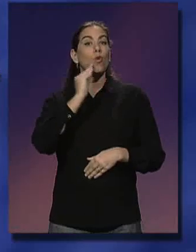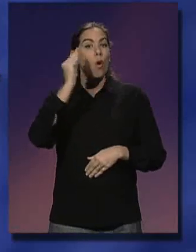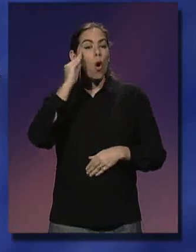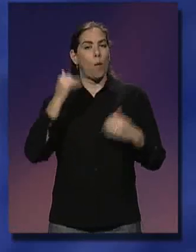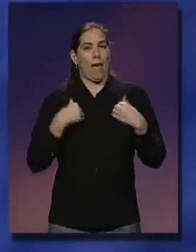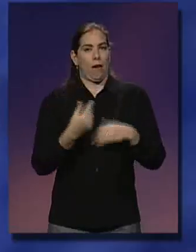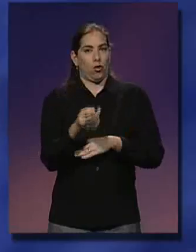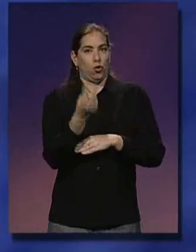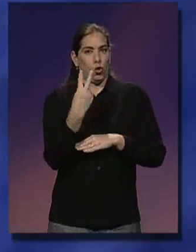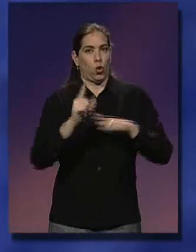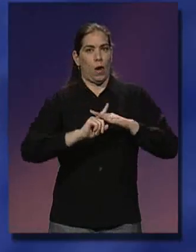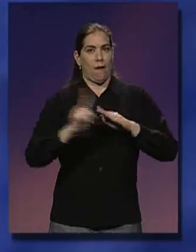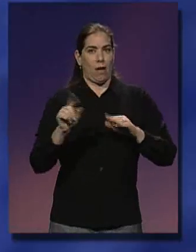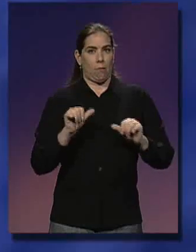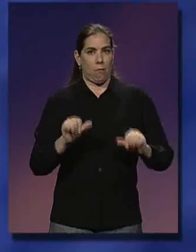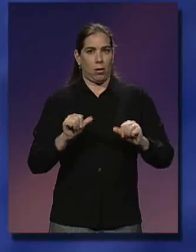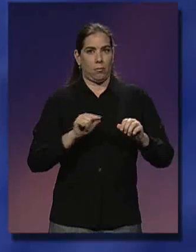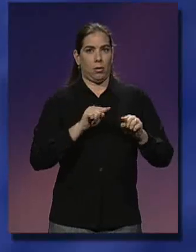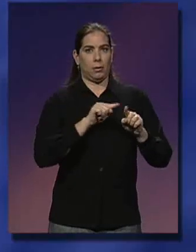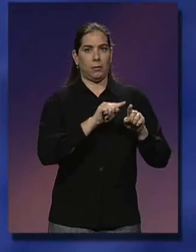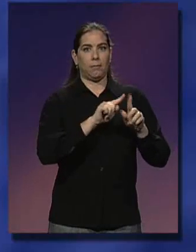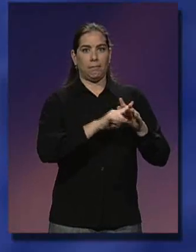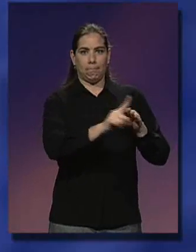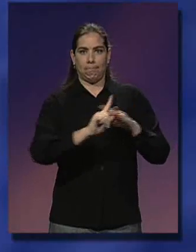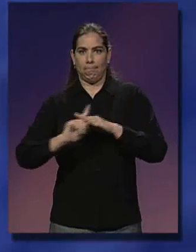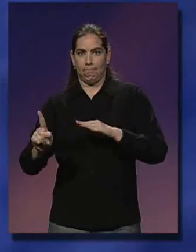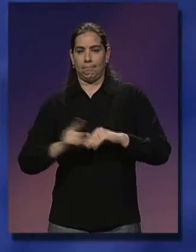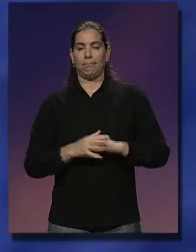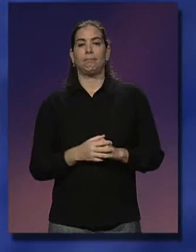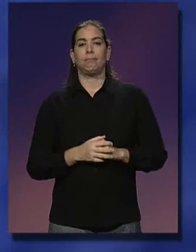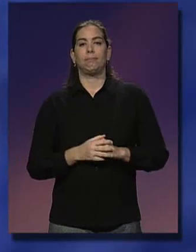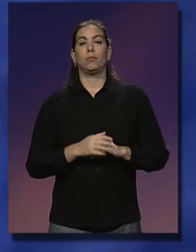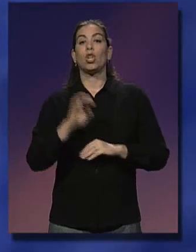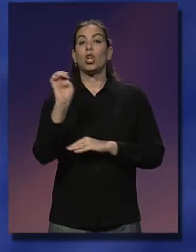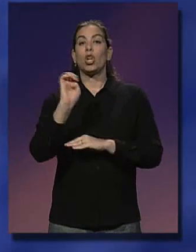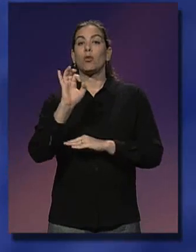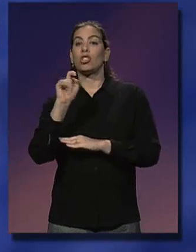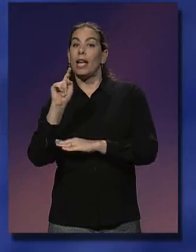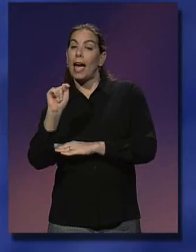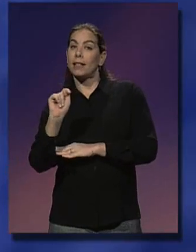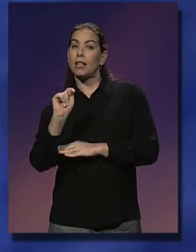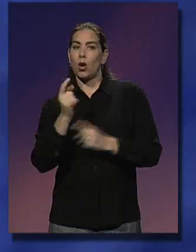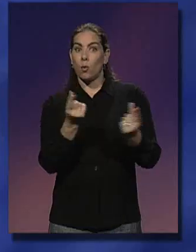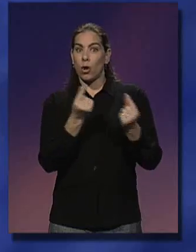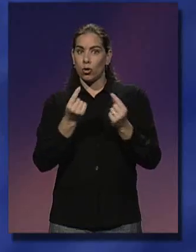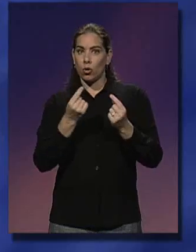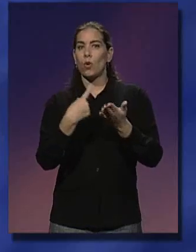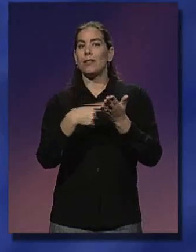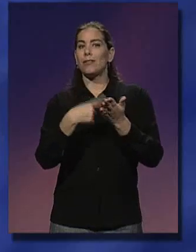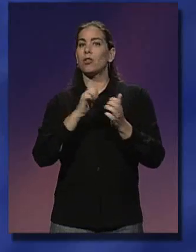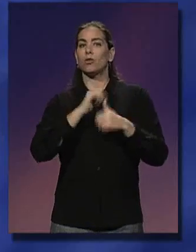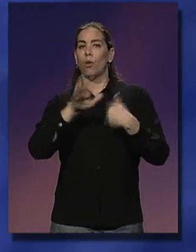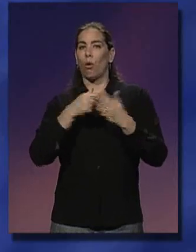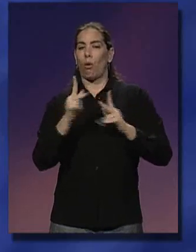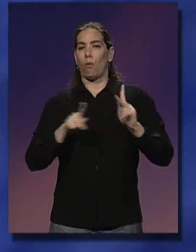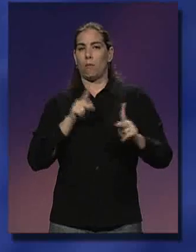home in an emergency. Discuss emergency exits and plans with officials in your school or